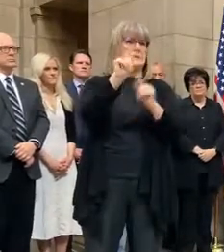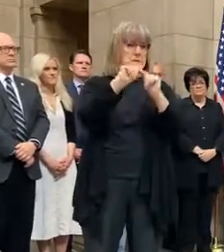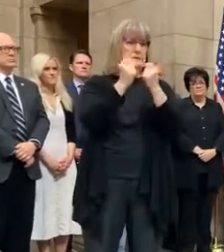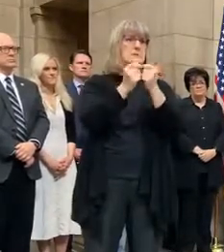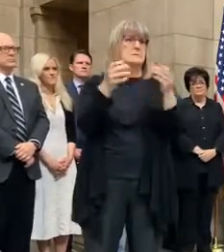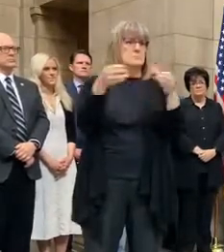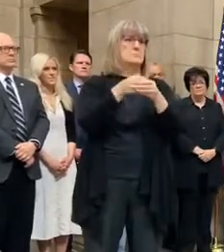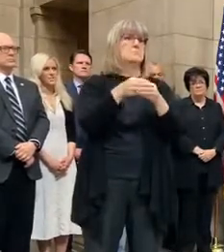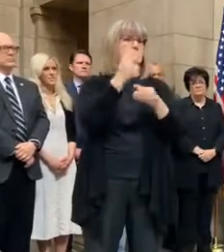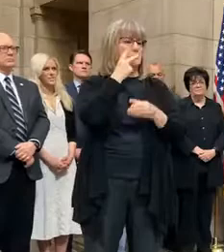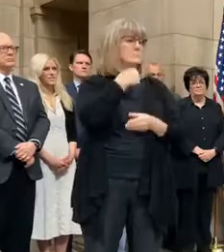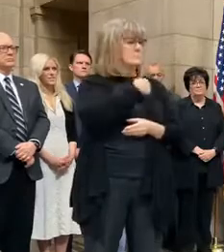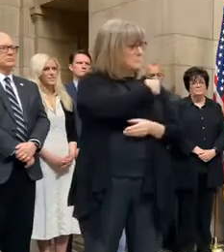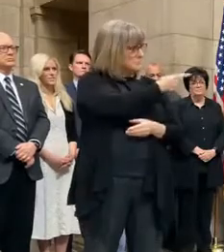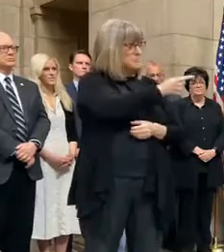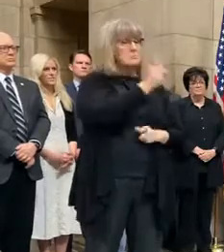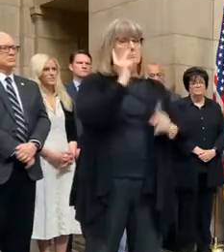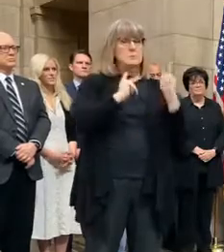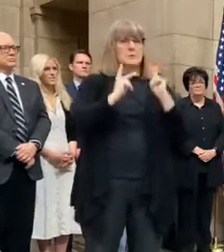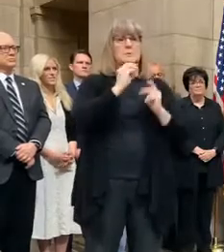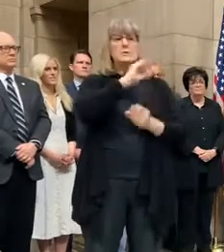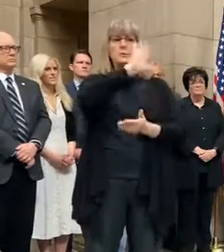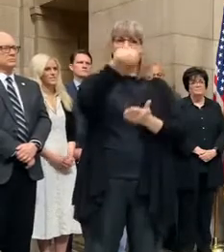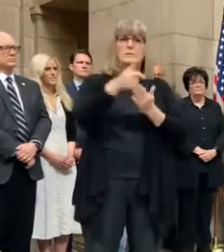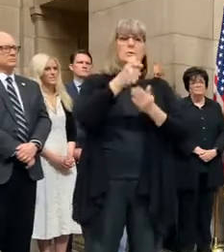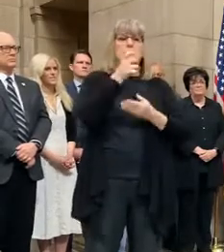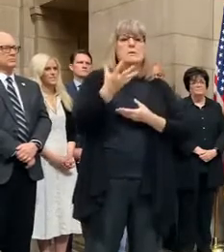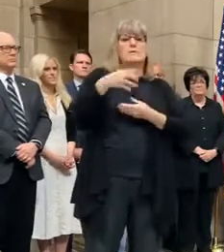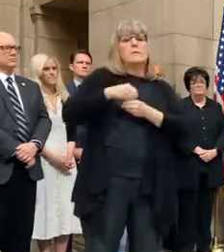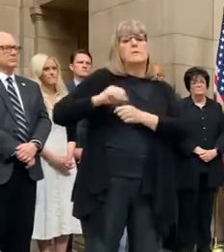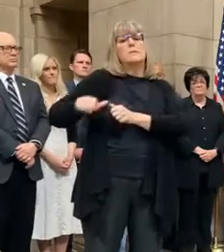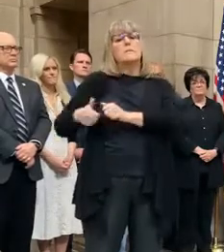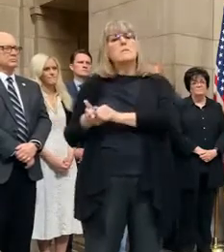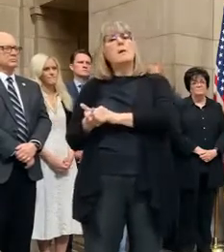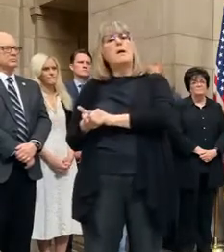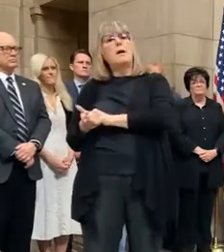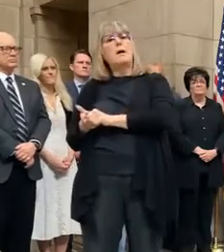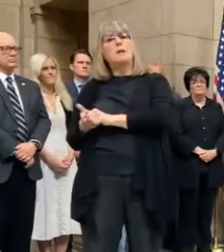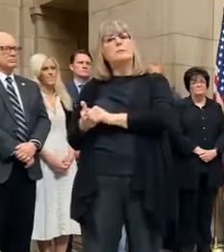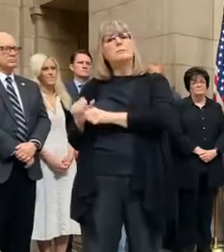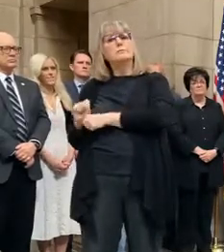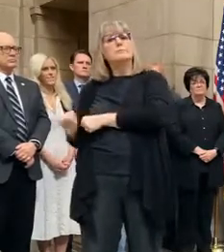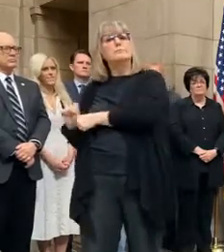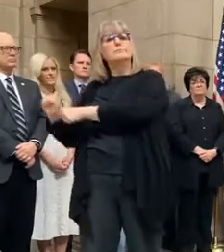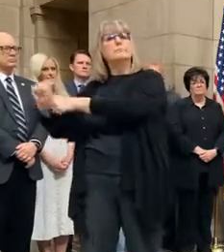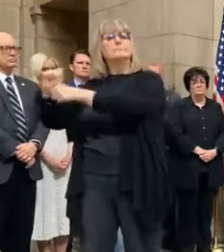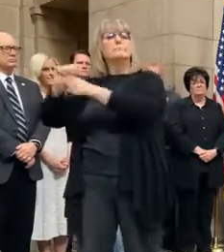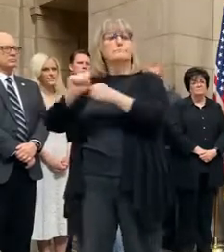see represented behind here and all the folks that were involved behind the scenes to make this happen.